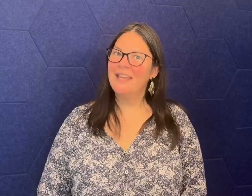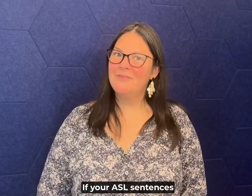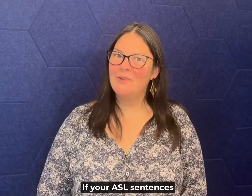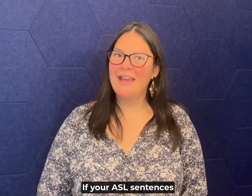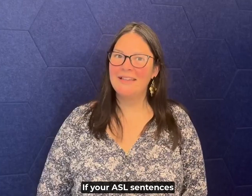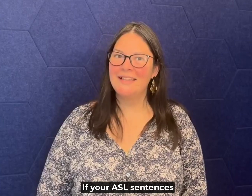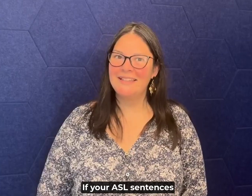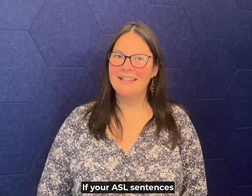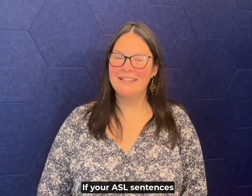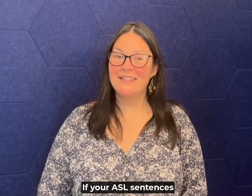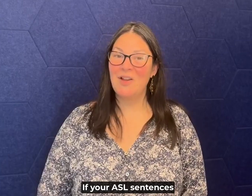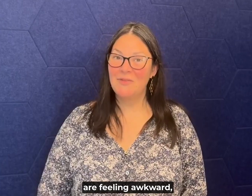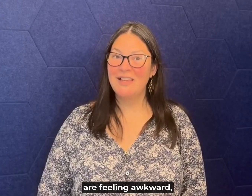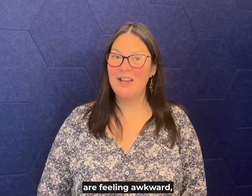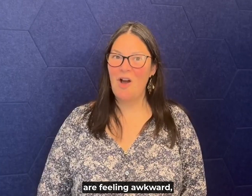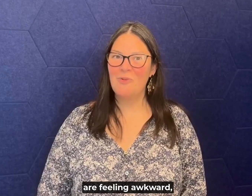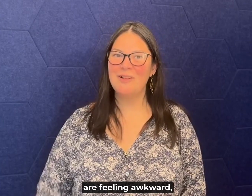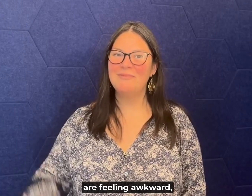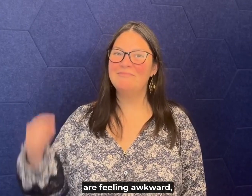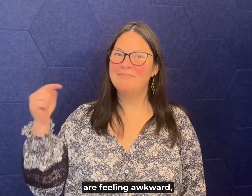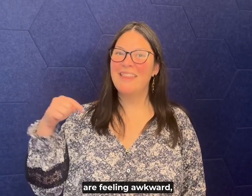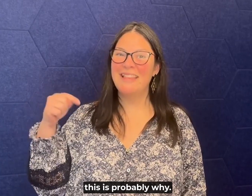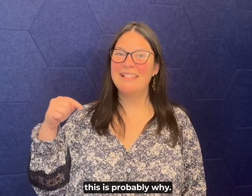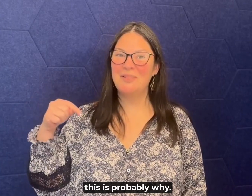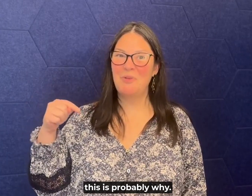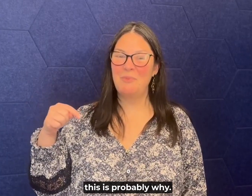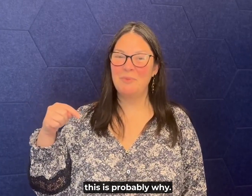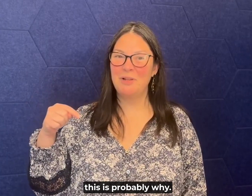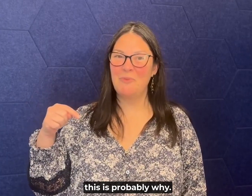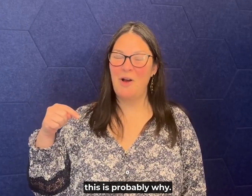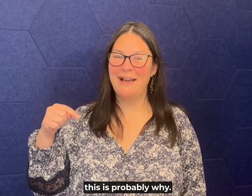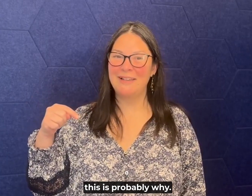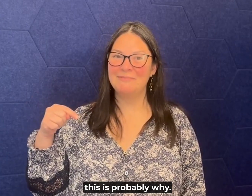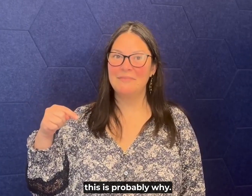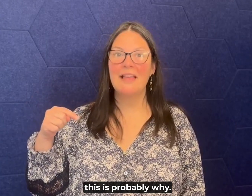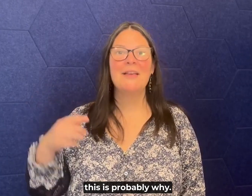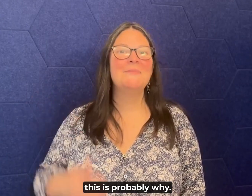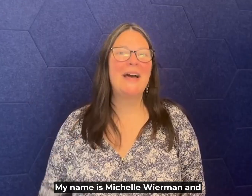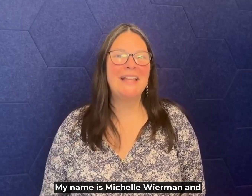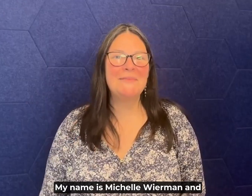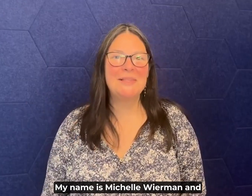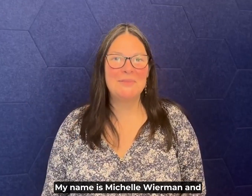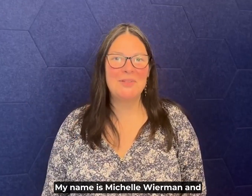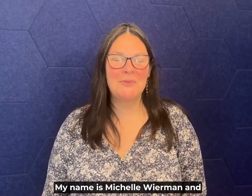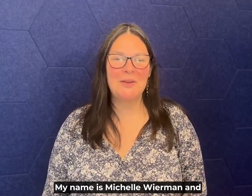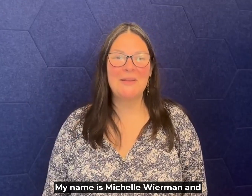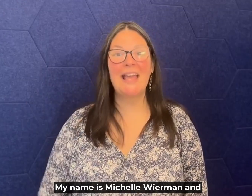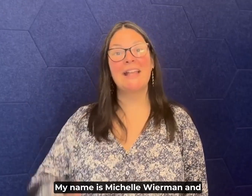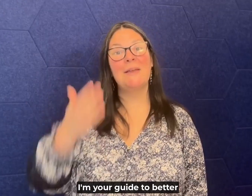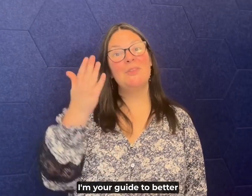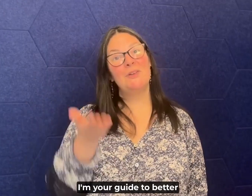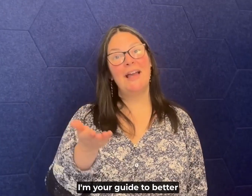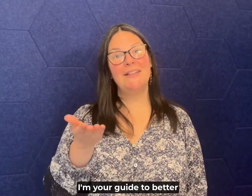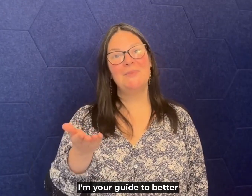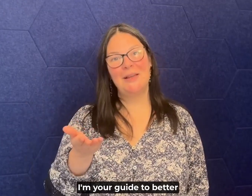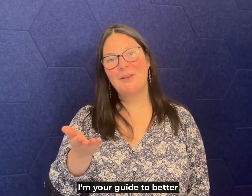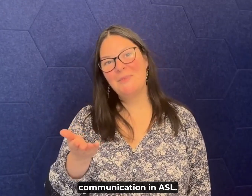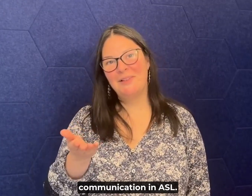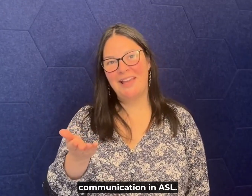If your ASL sentences are feeling awkward, this is probably why. My name is Michelle Wehrman, and I'm your guide to better communication